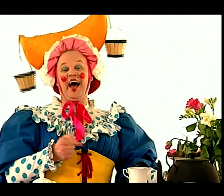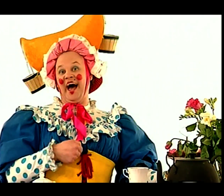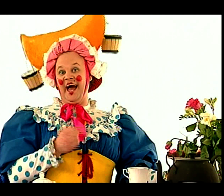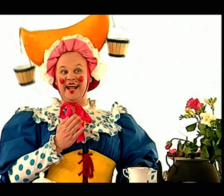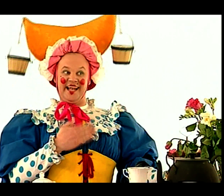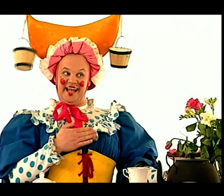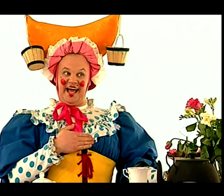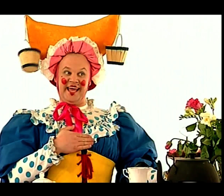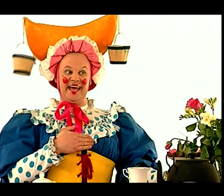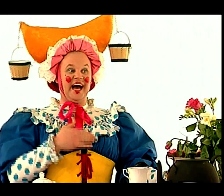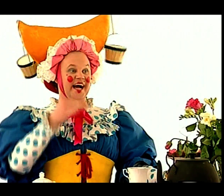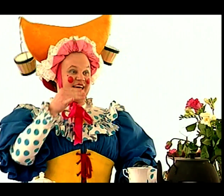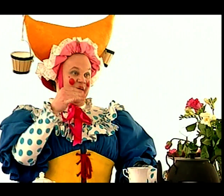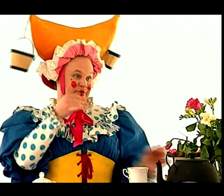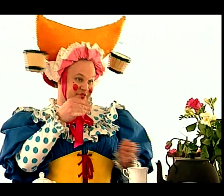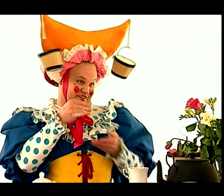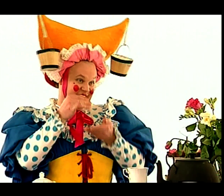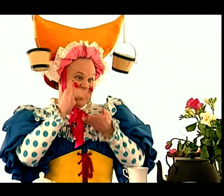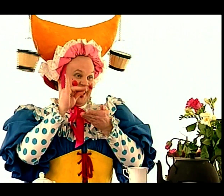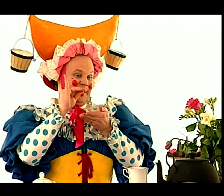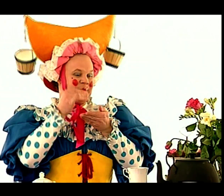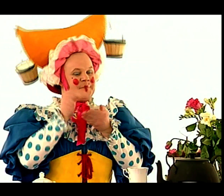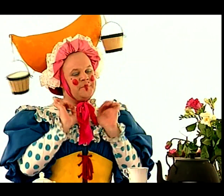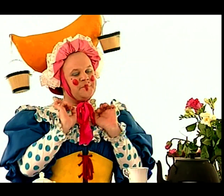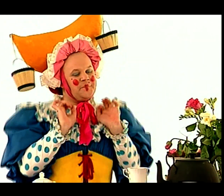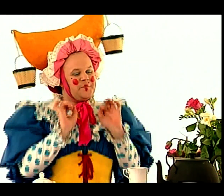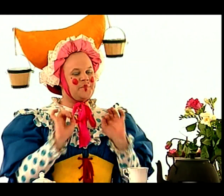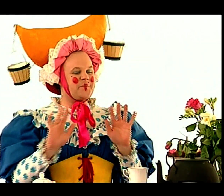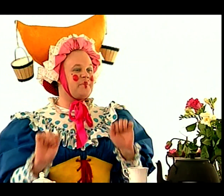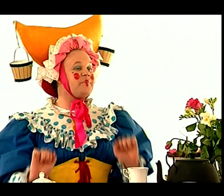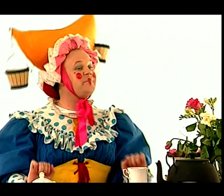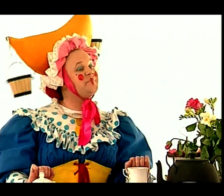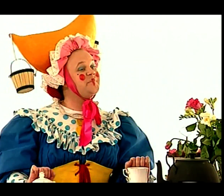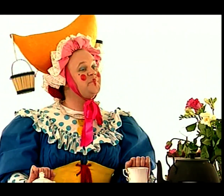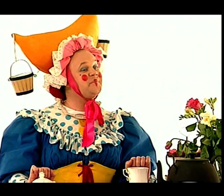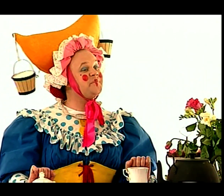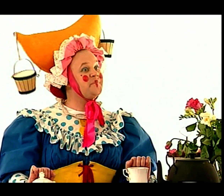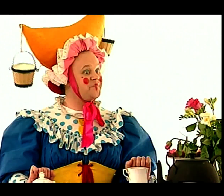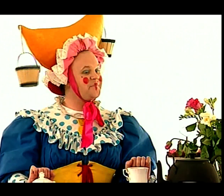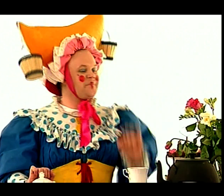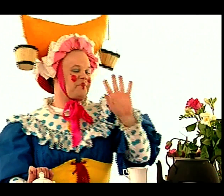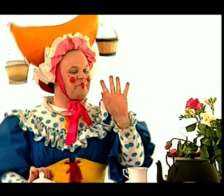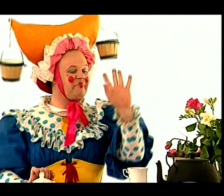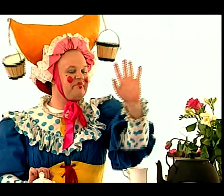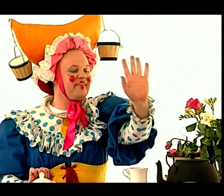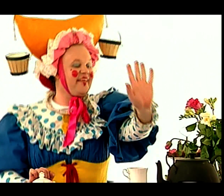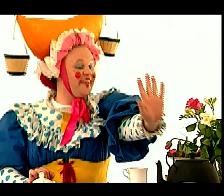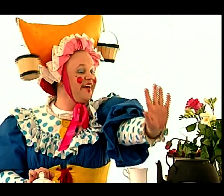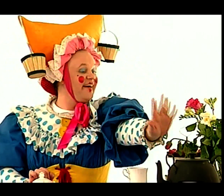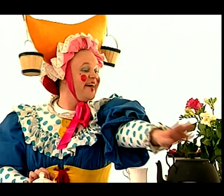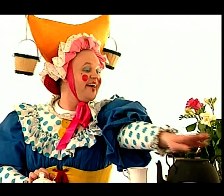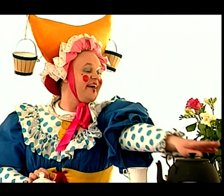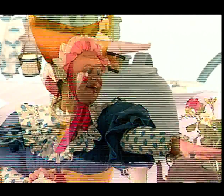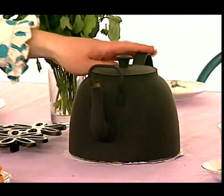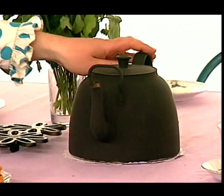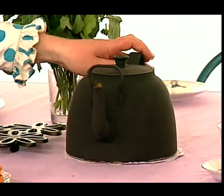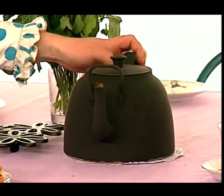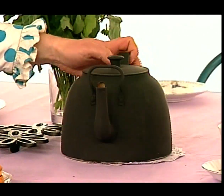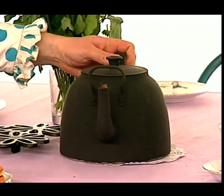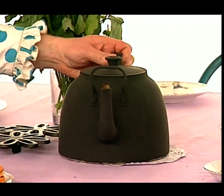I'd like a cup of tea. Well then, Polly put the kettle on, Polly put the